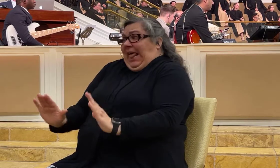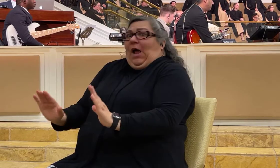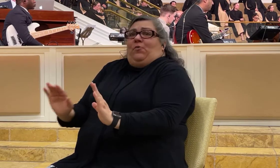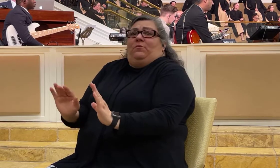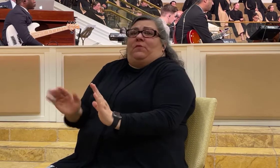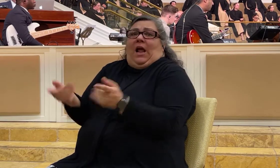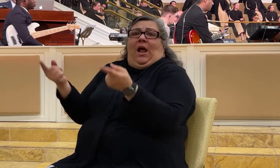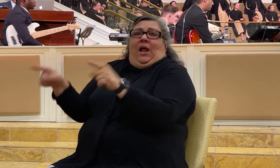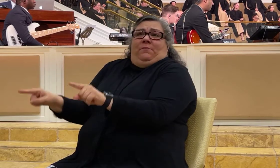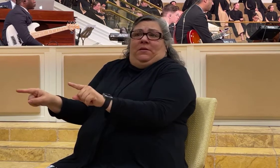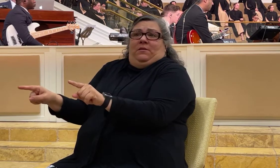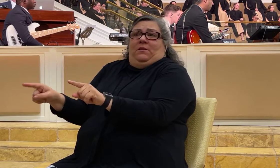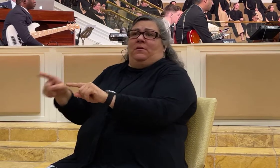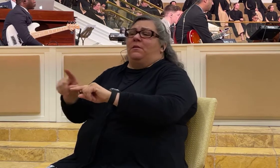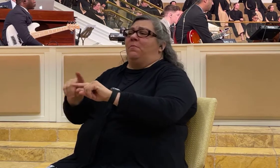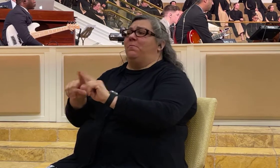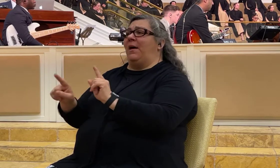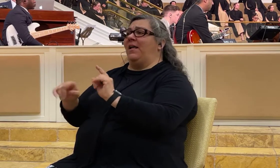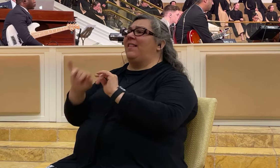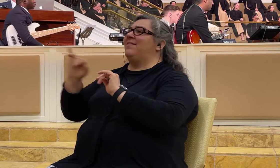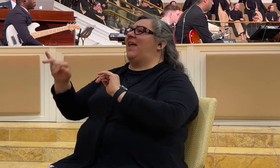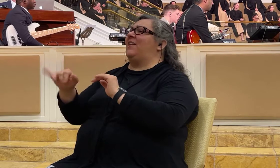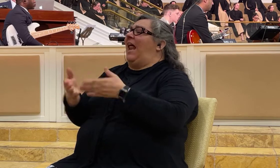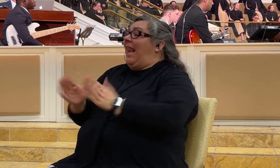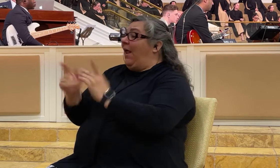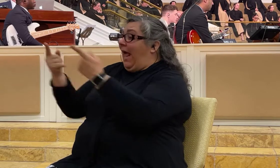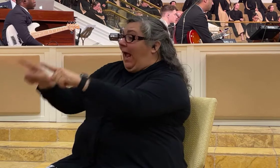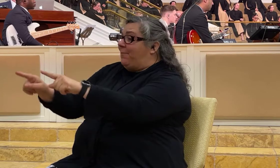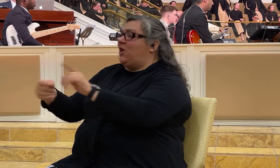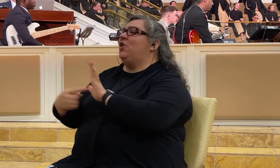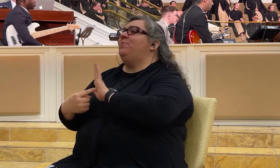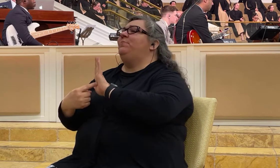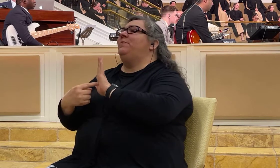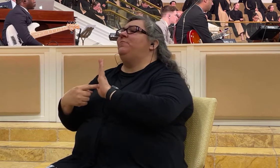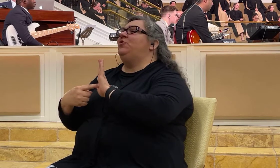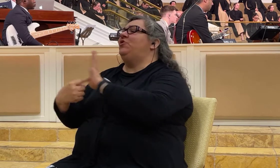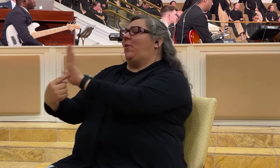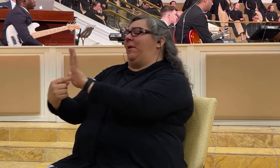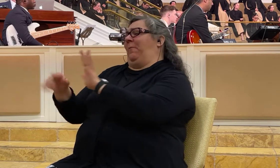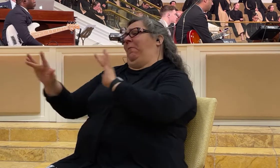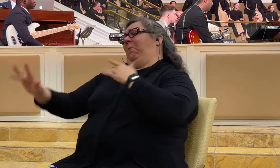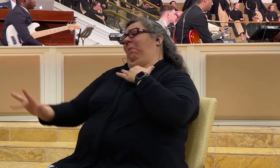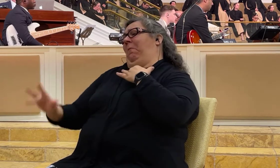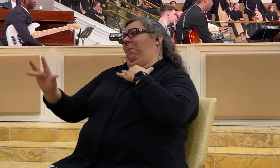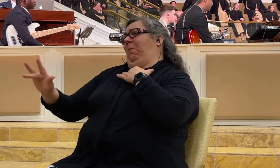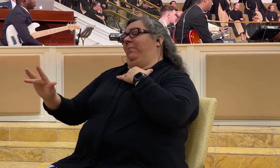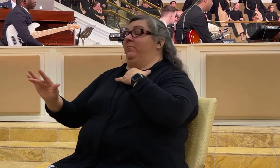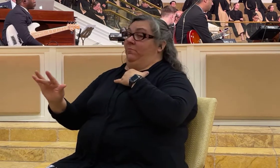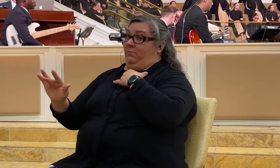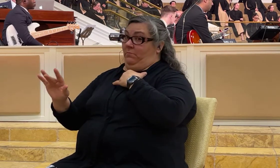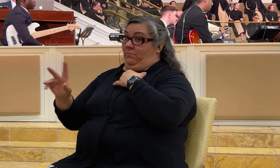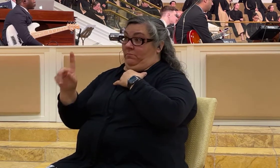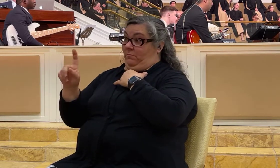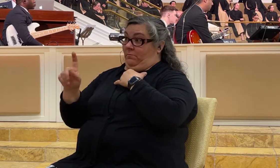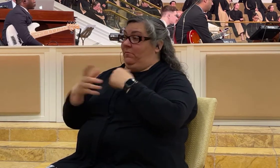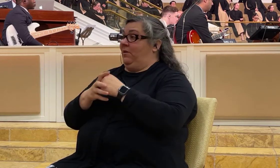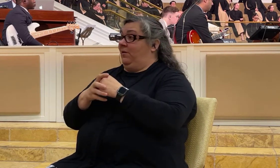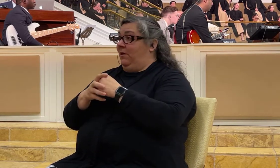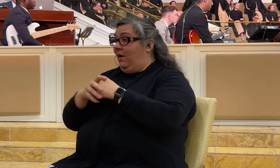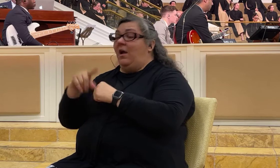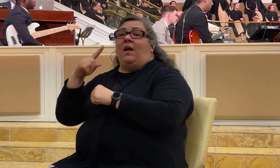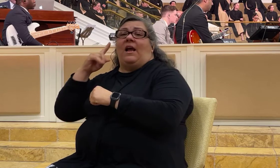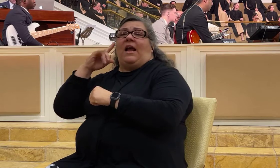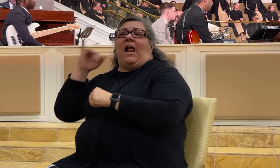is interpreted as being compassionate to those folks. This is what the world we live in. California